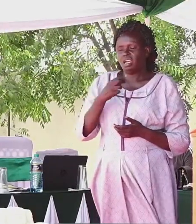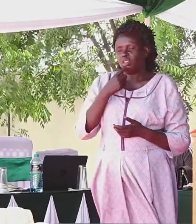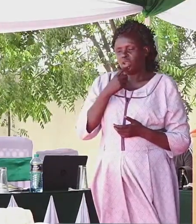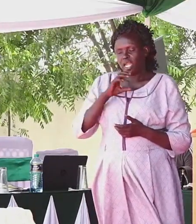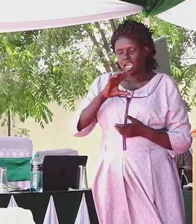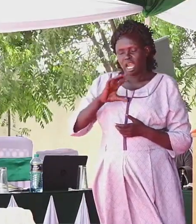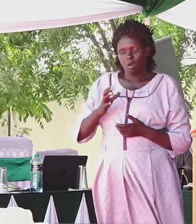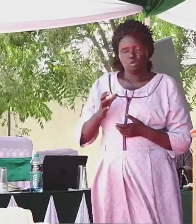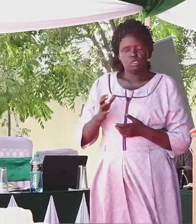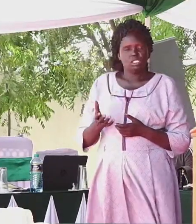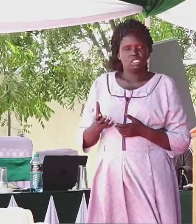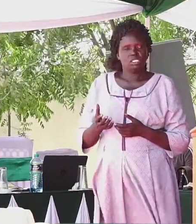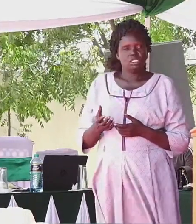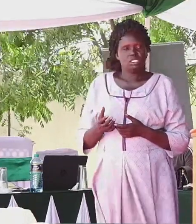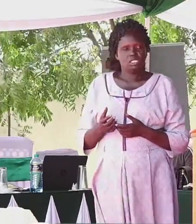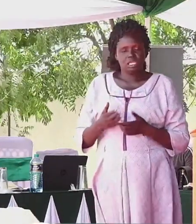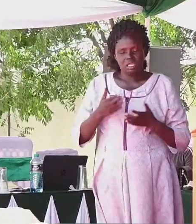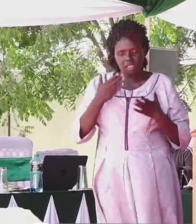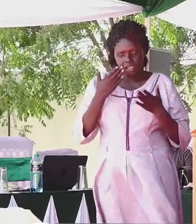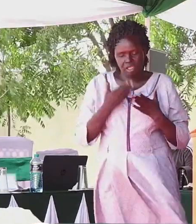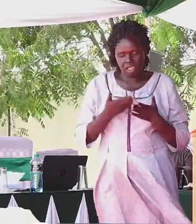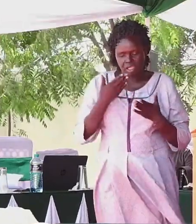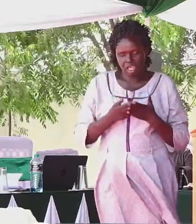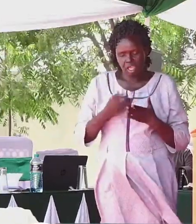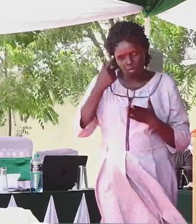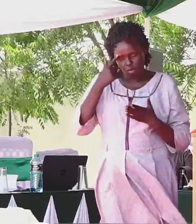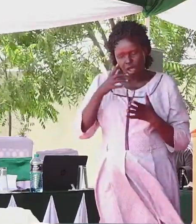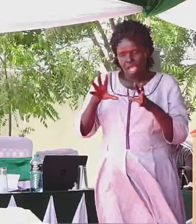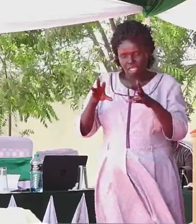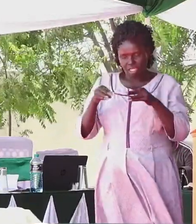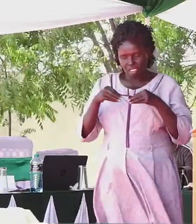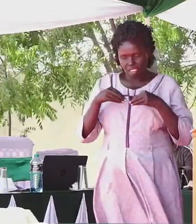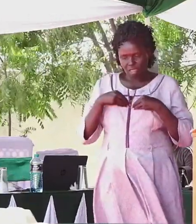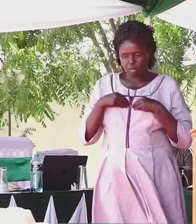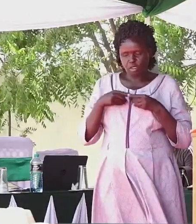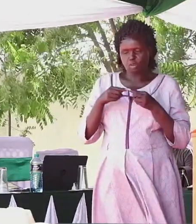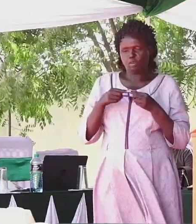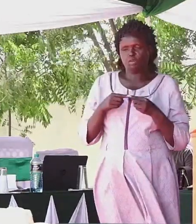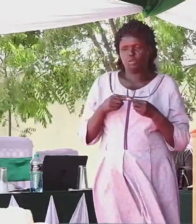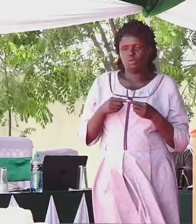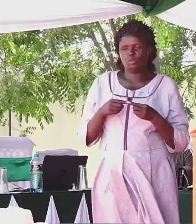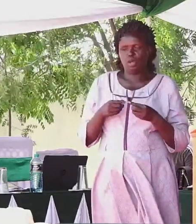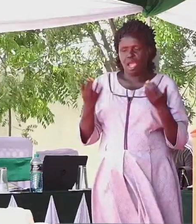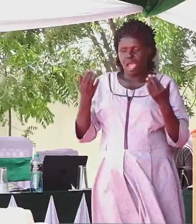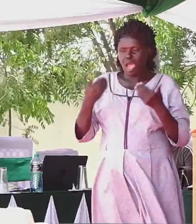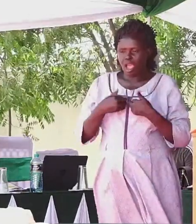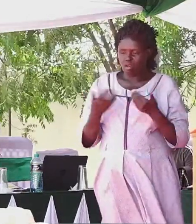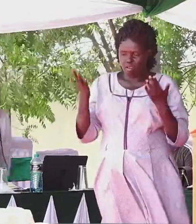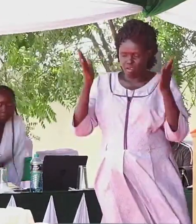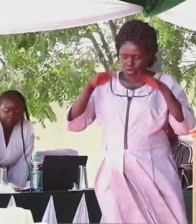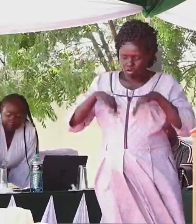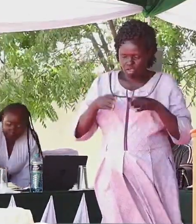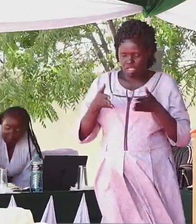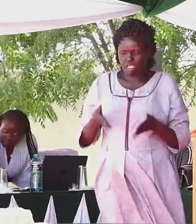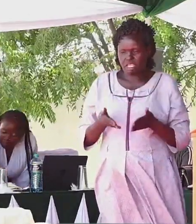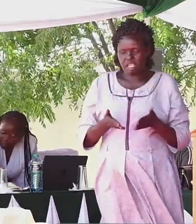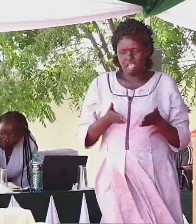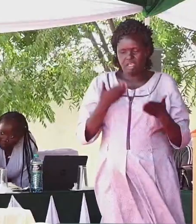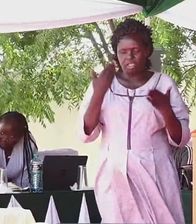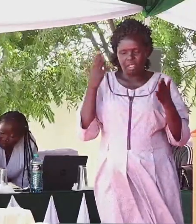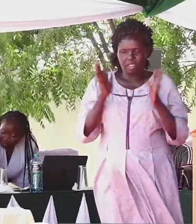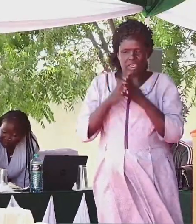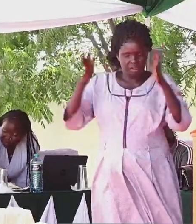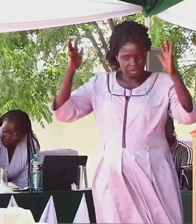extremely grateful for accepting to host this conference. Can we give him a good